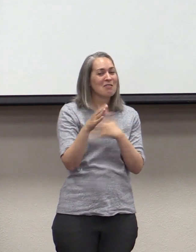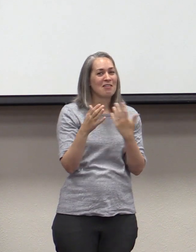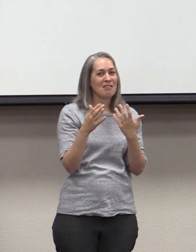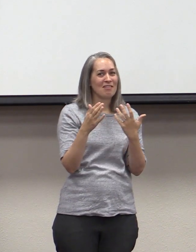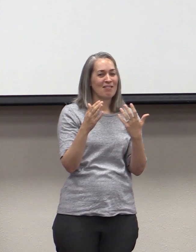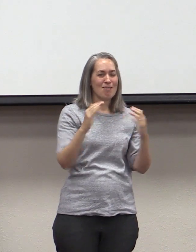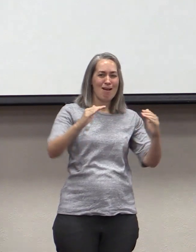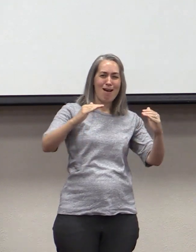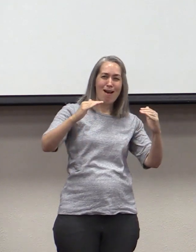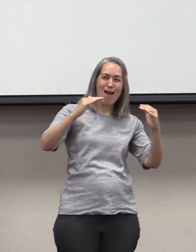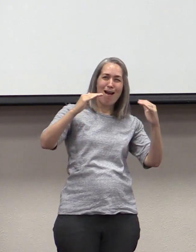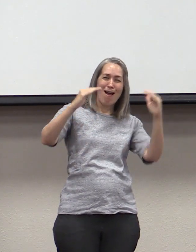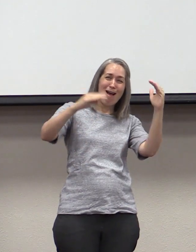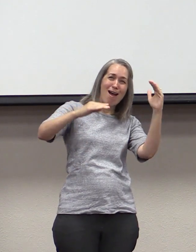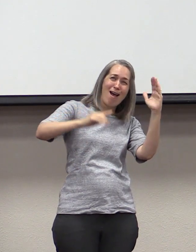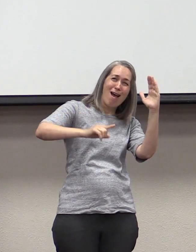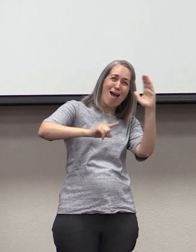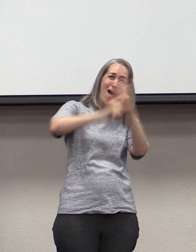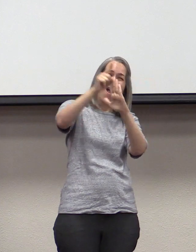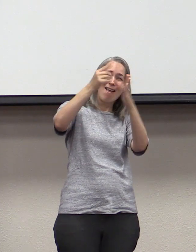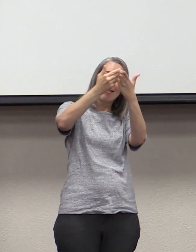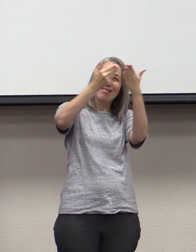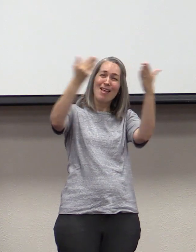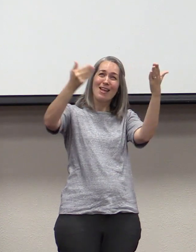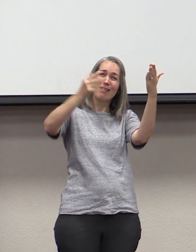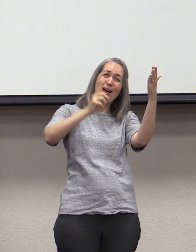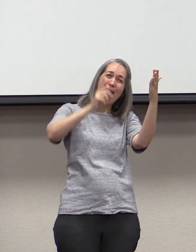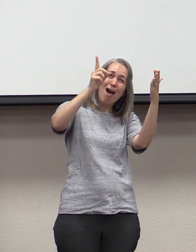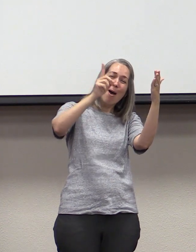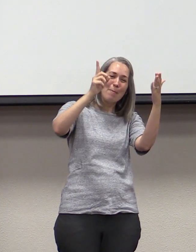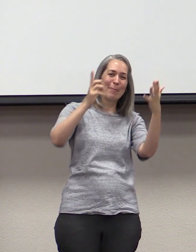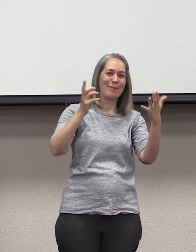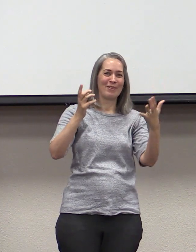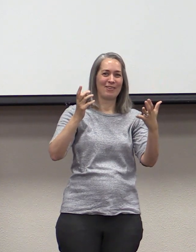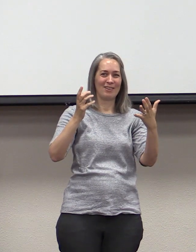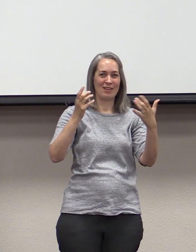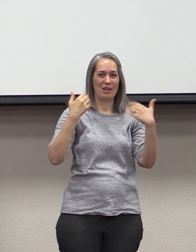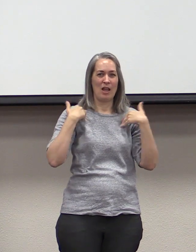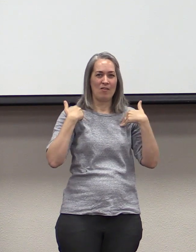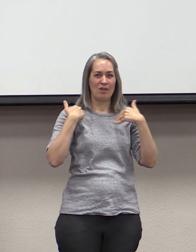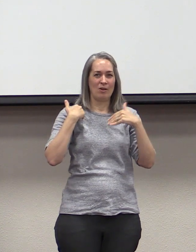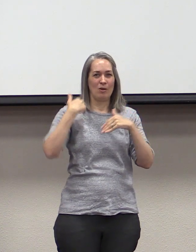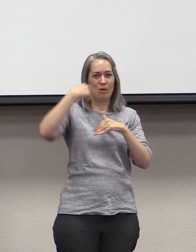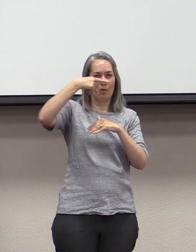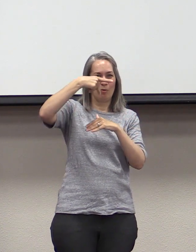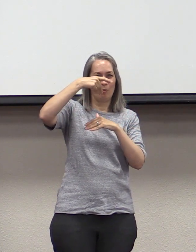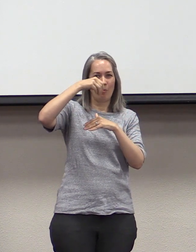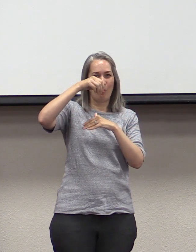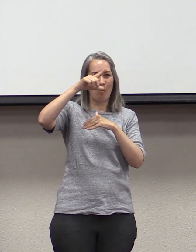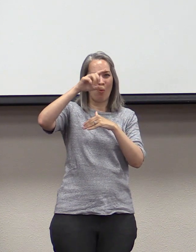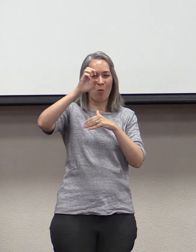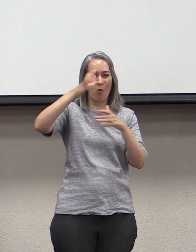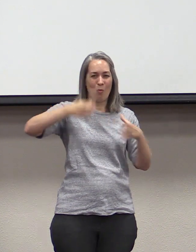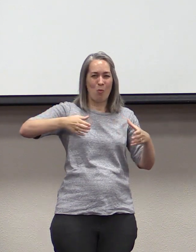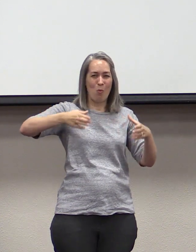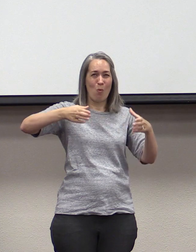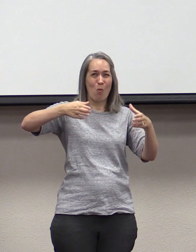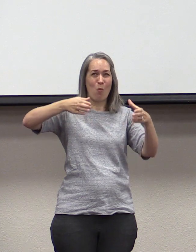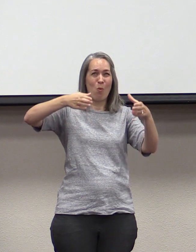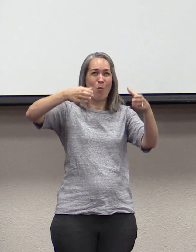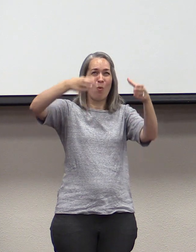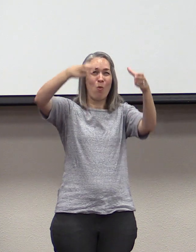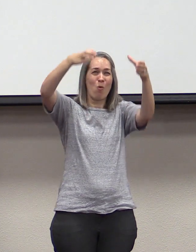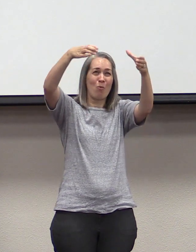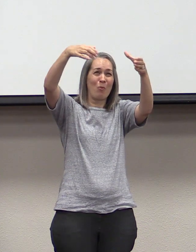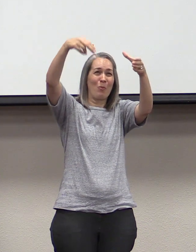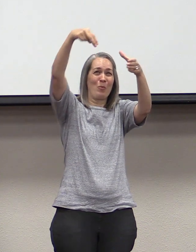high elements that were up on the poles. And the way ours was worked out